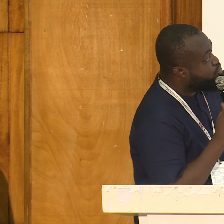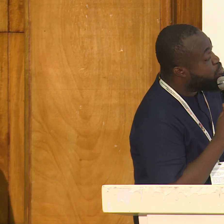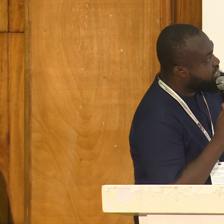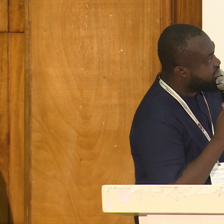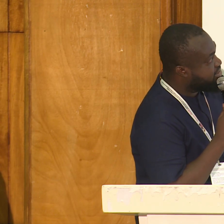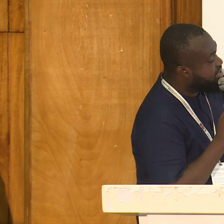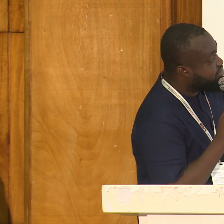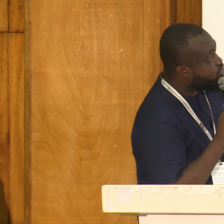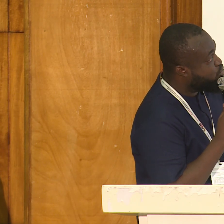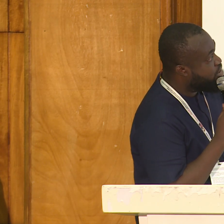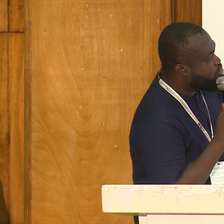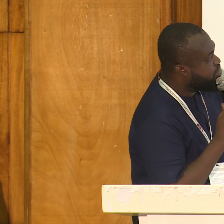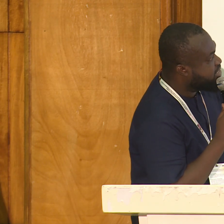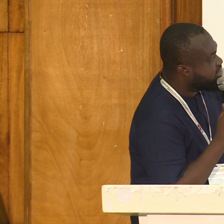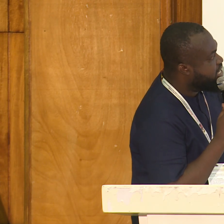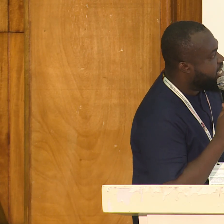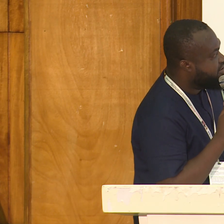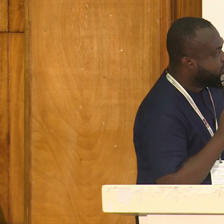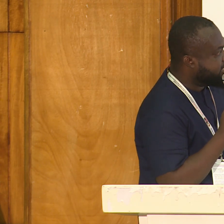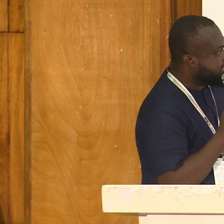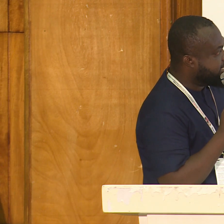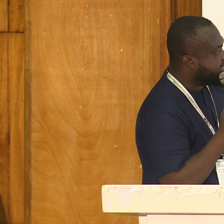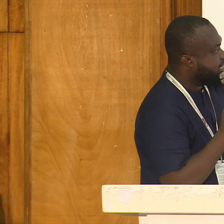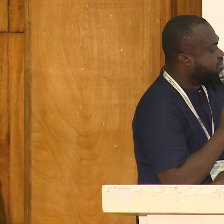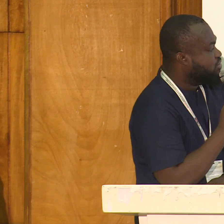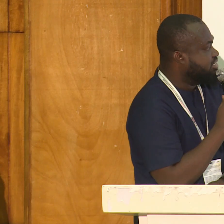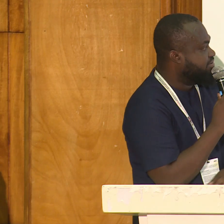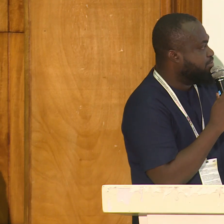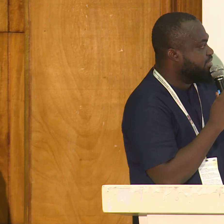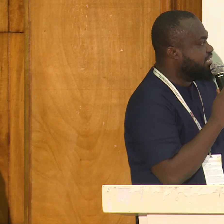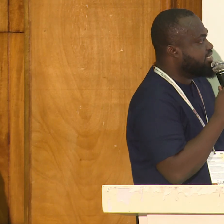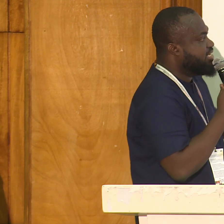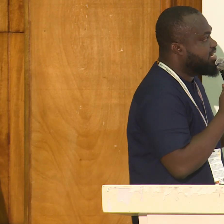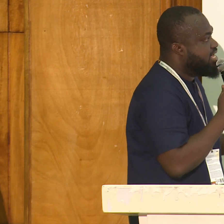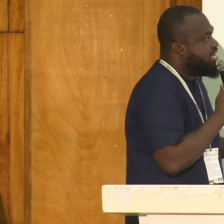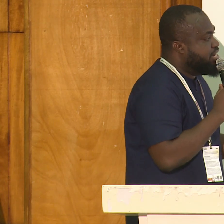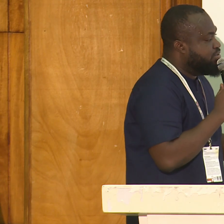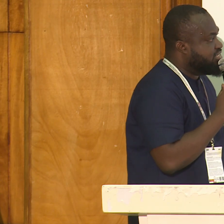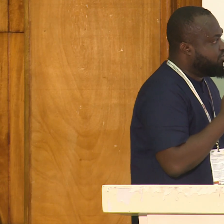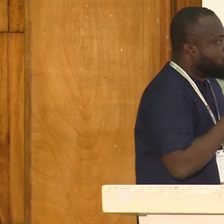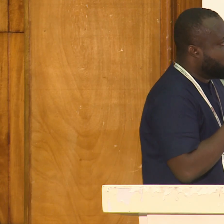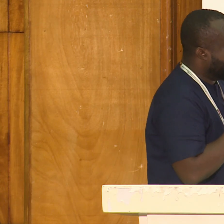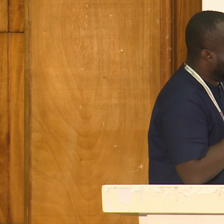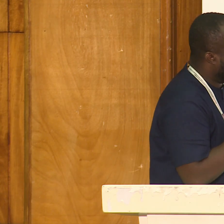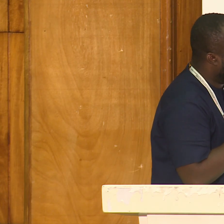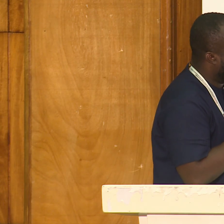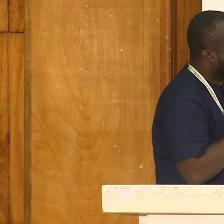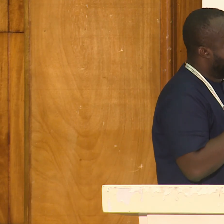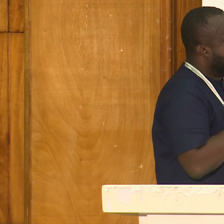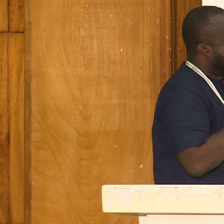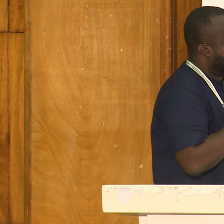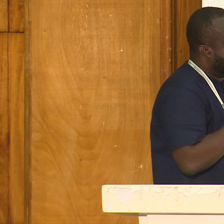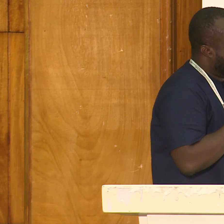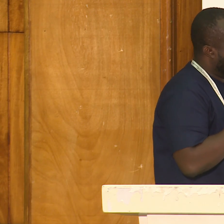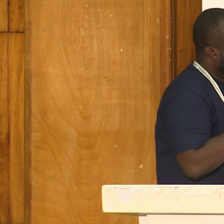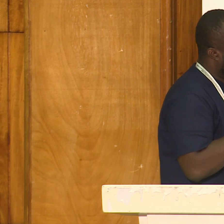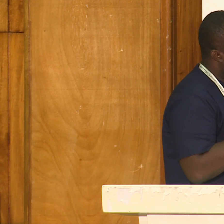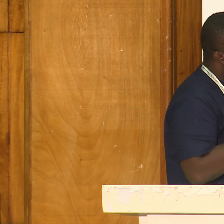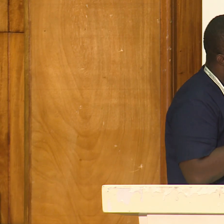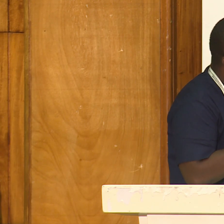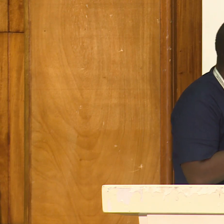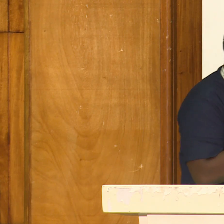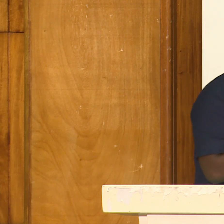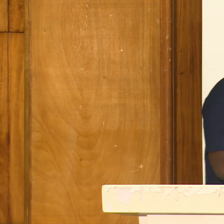FSW who are roamers, and for the CTES, about 47% said they receive condoms from peer